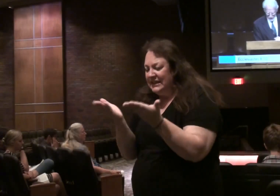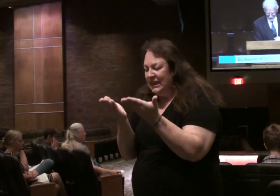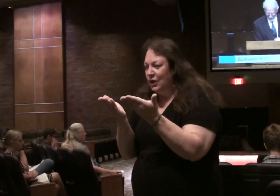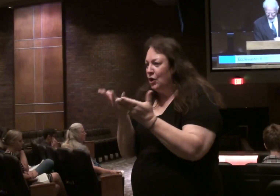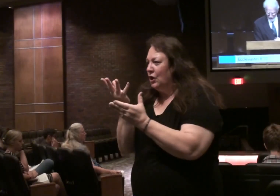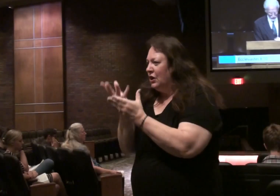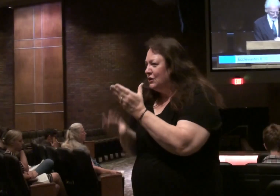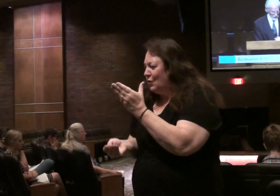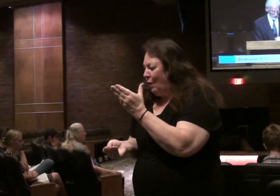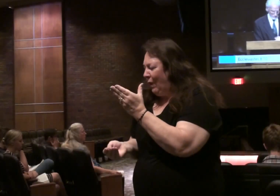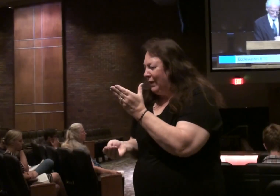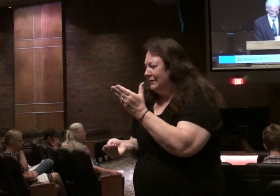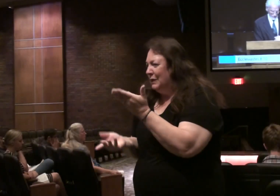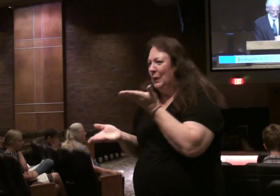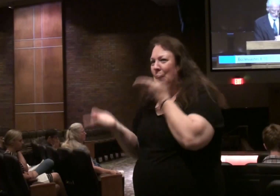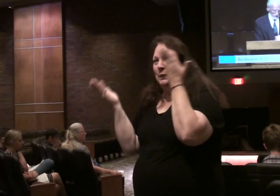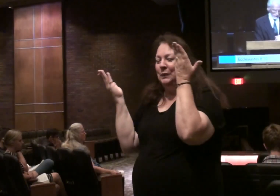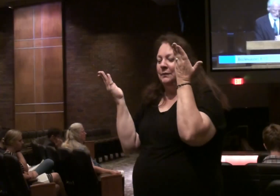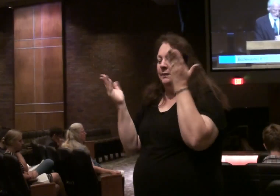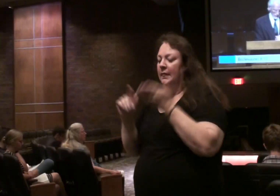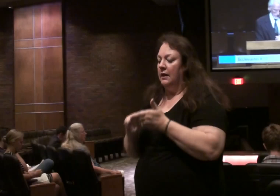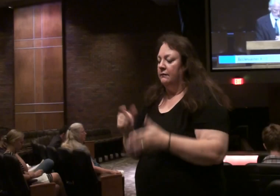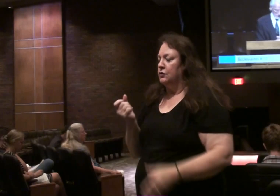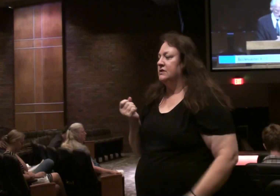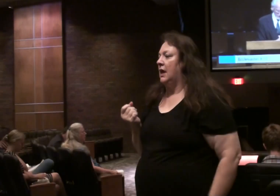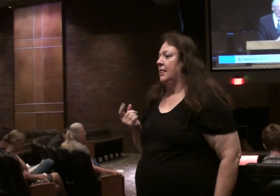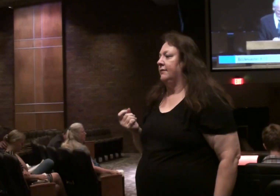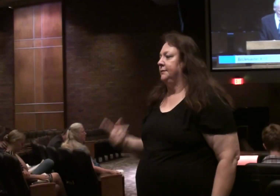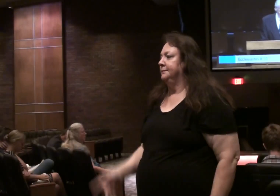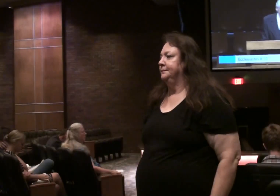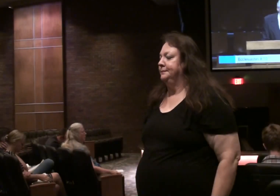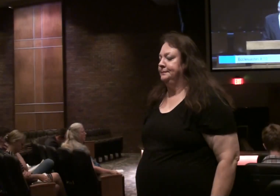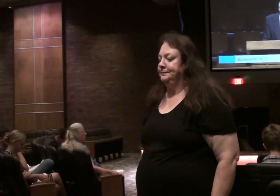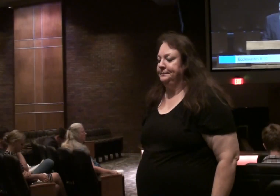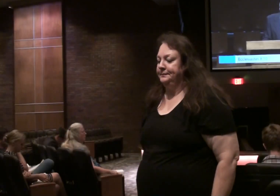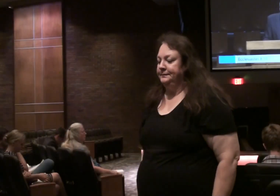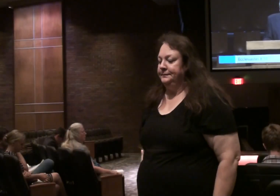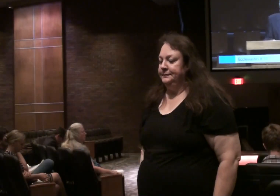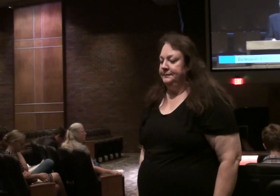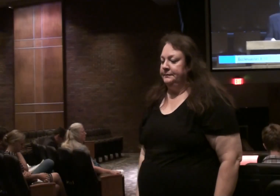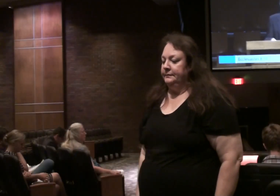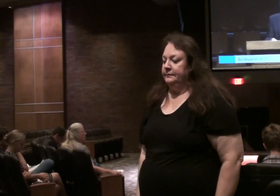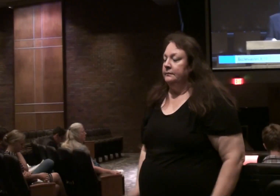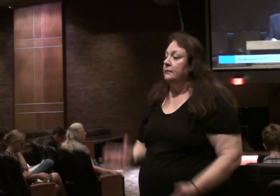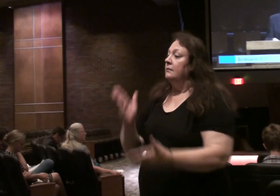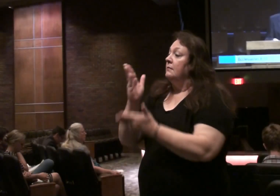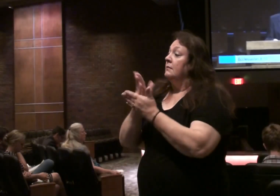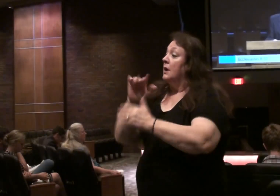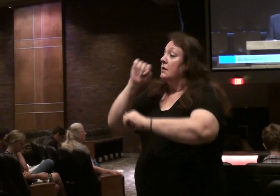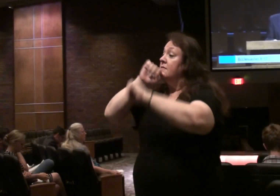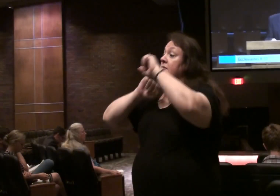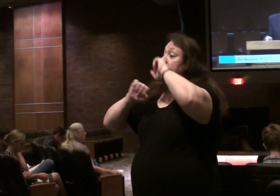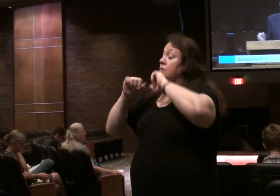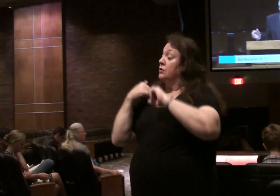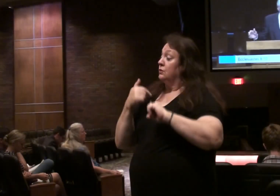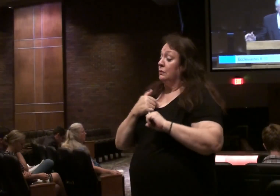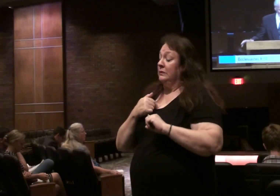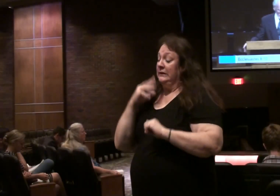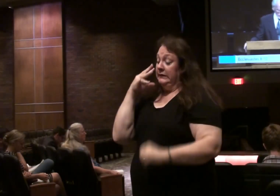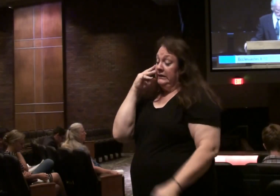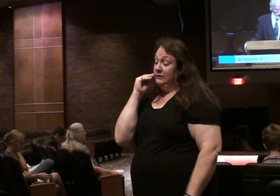It's passing. Look at verse 11. Now, part of the frustration we have to deal